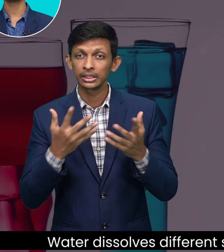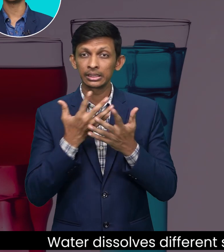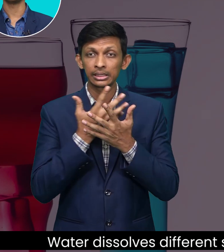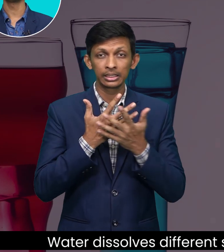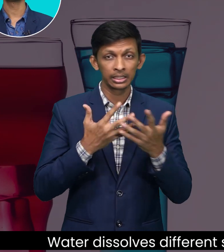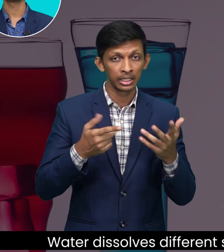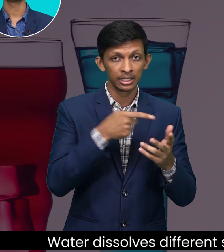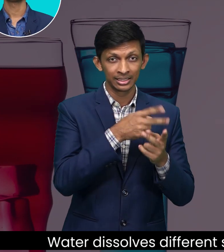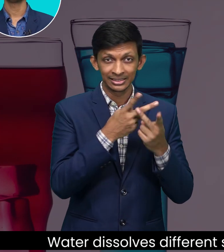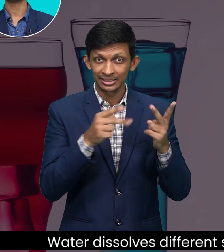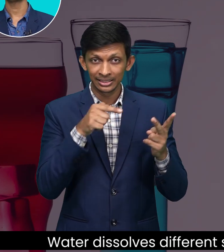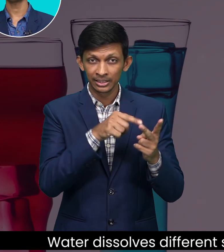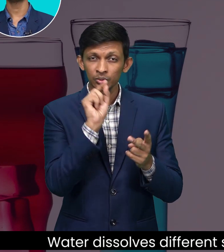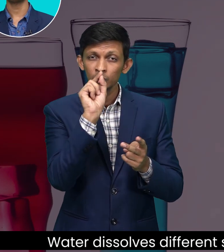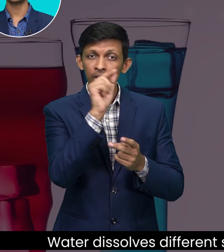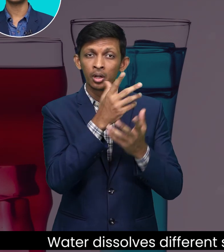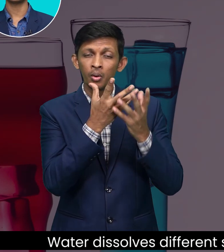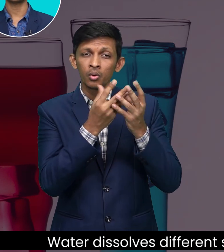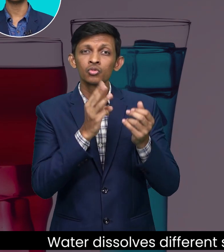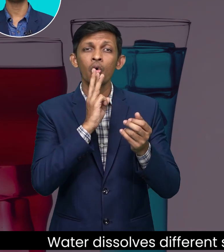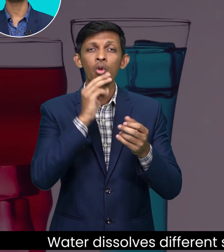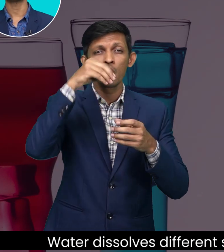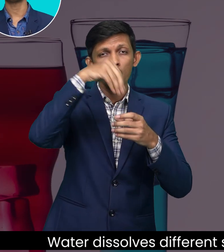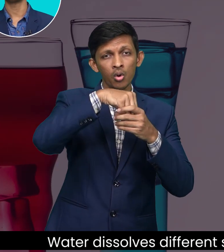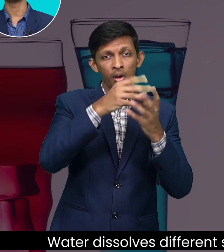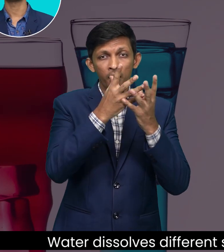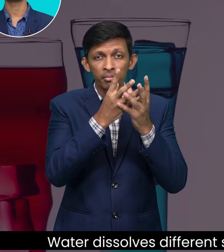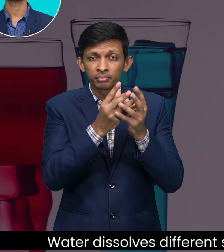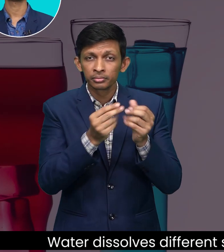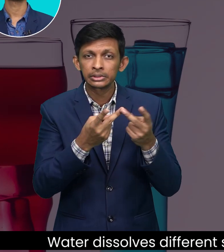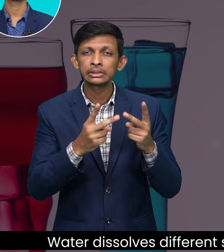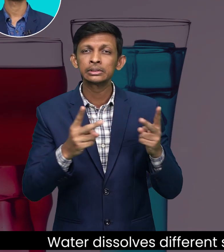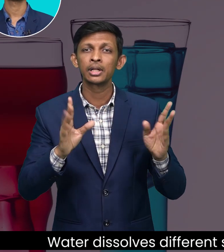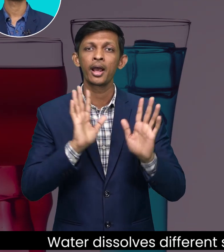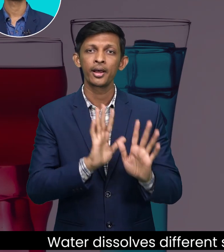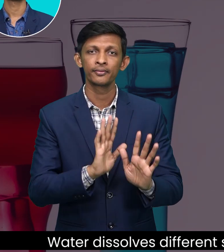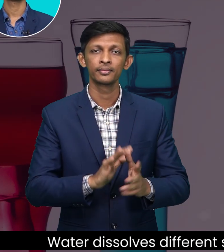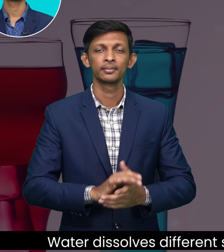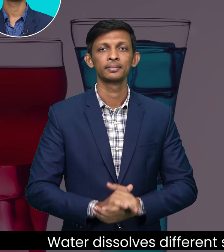Water dissolves different substances in different amounts.